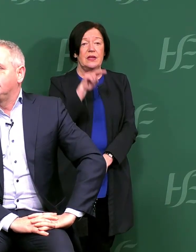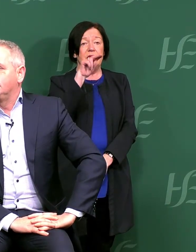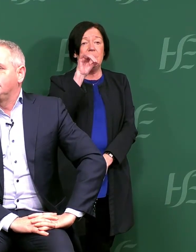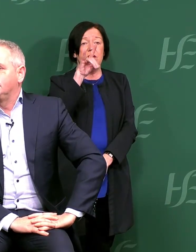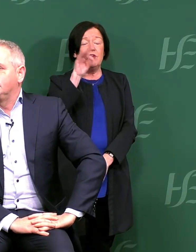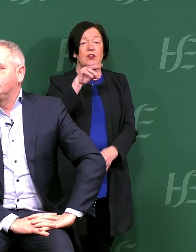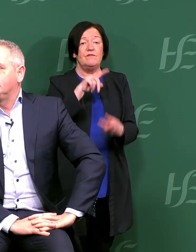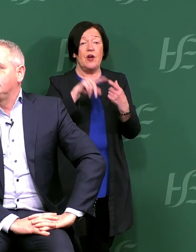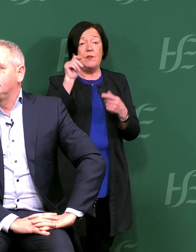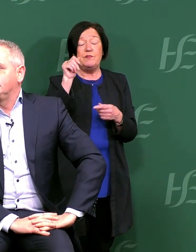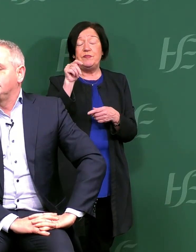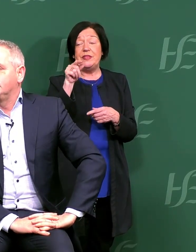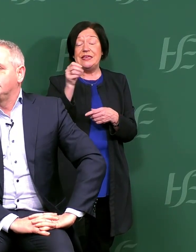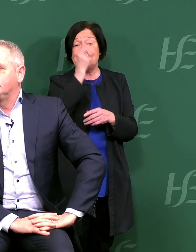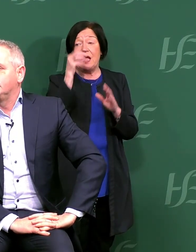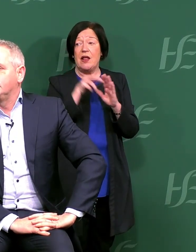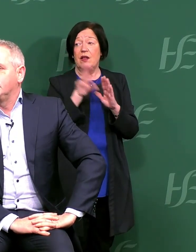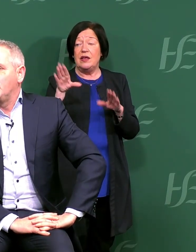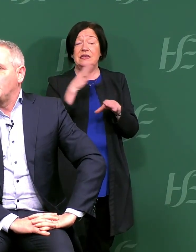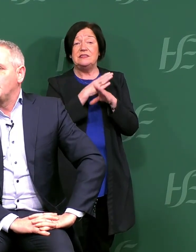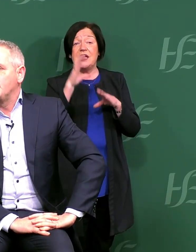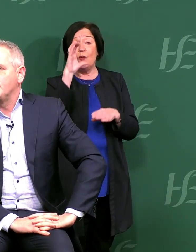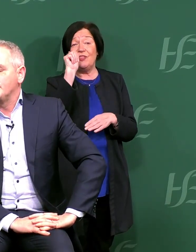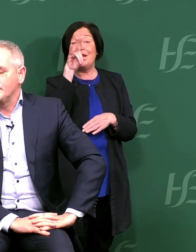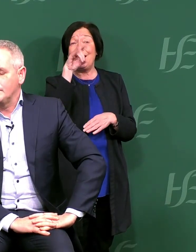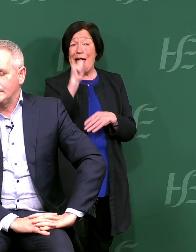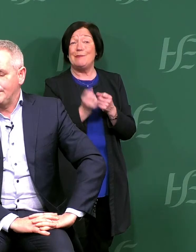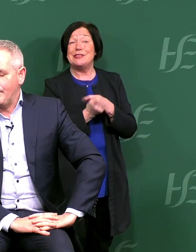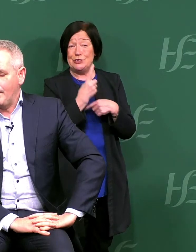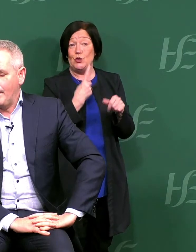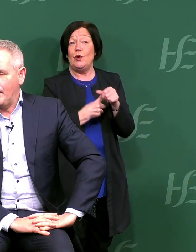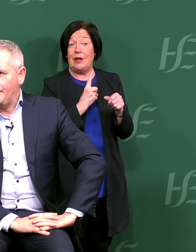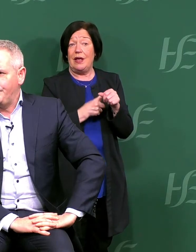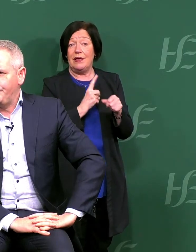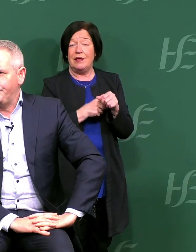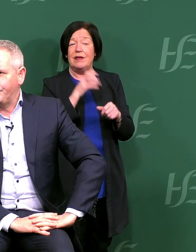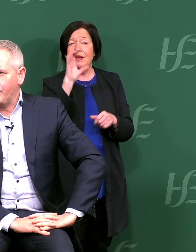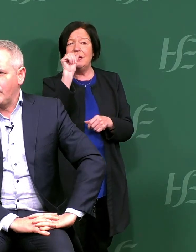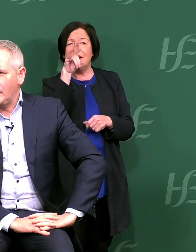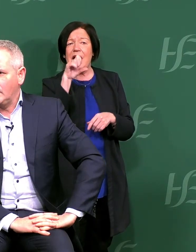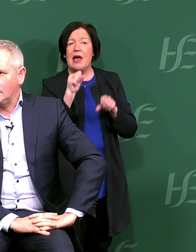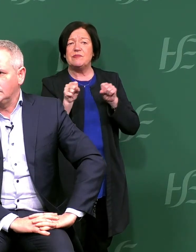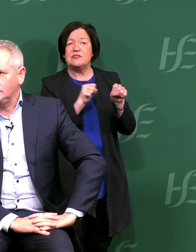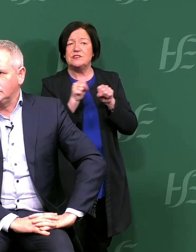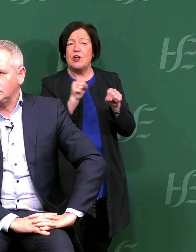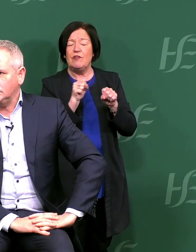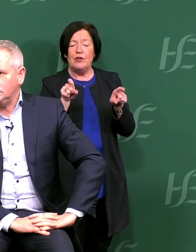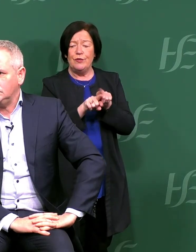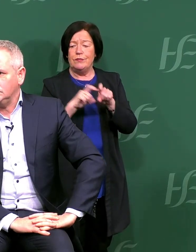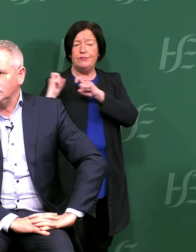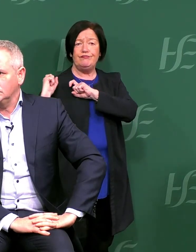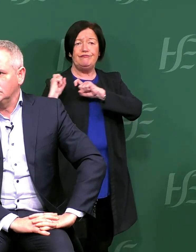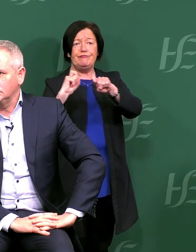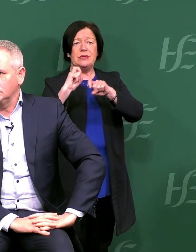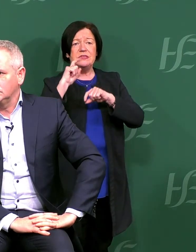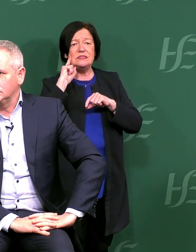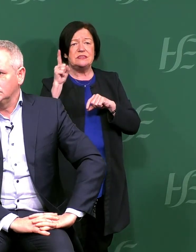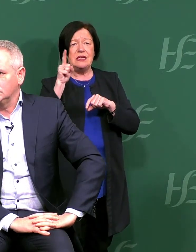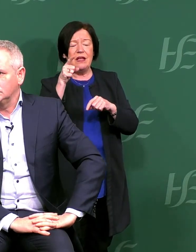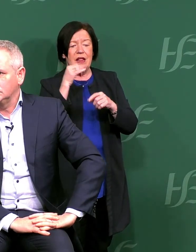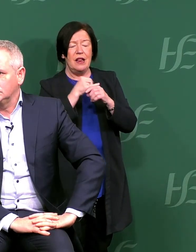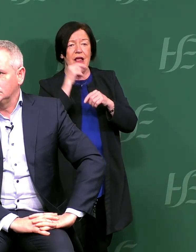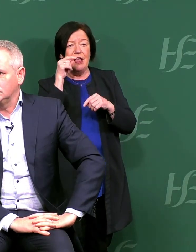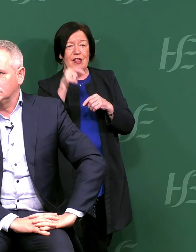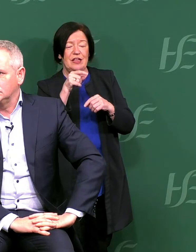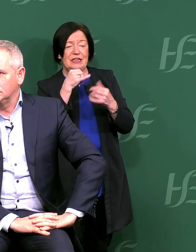From the Examiner, can I just start with the CAMS issue again? The CAMS services have sort of traditionally been seen as the Cinderella of